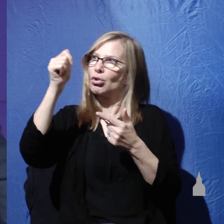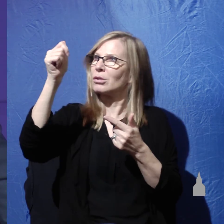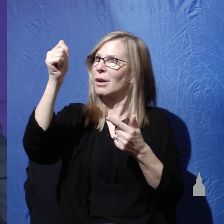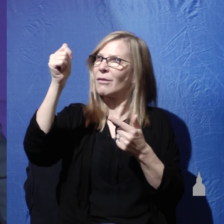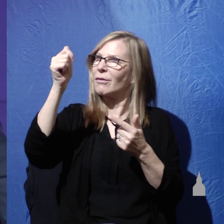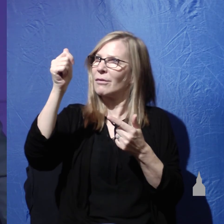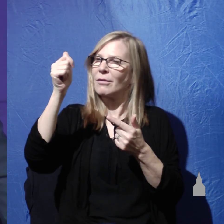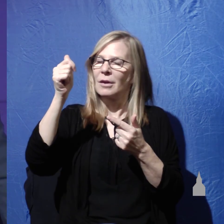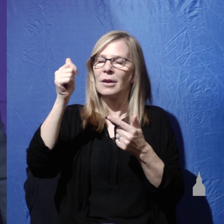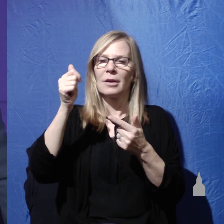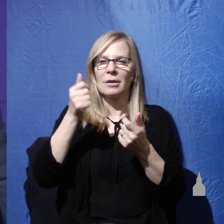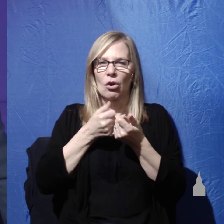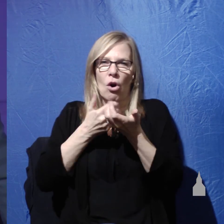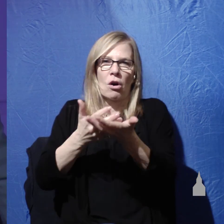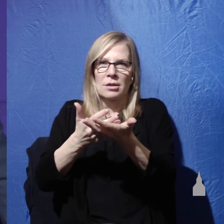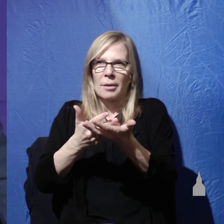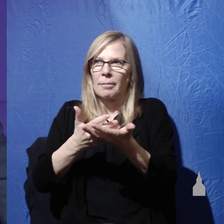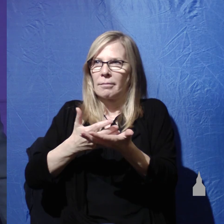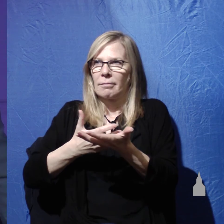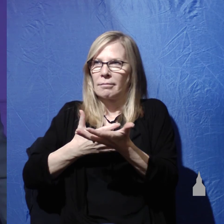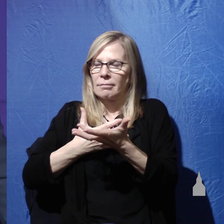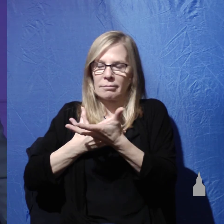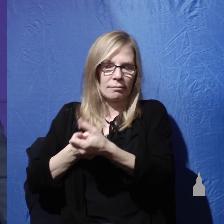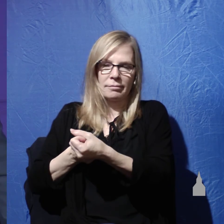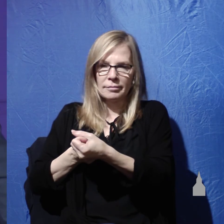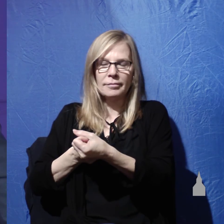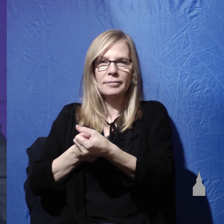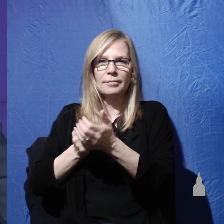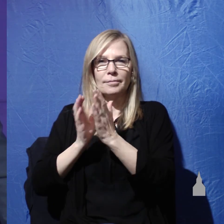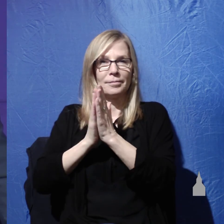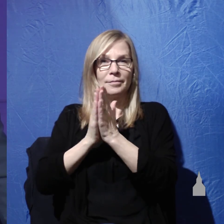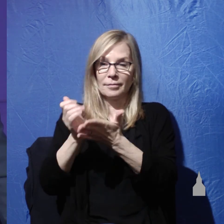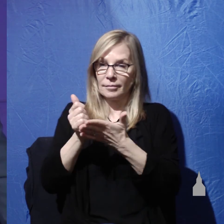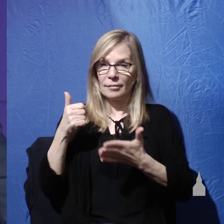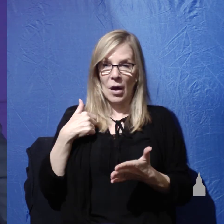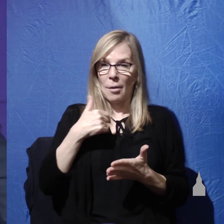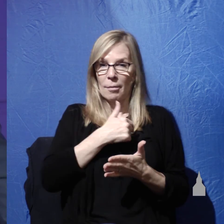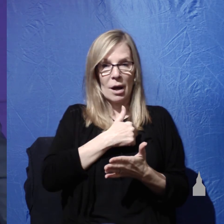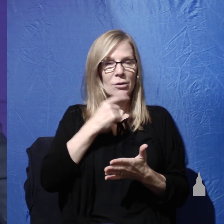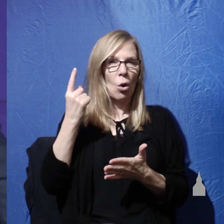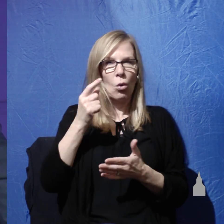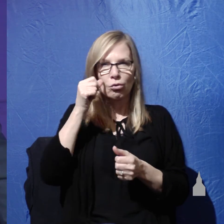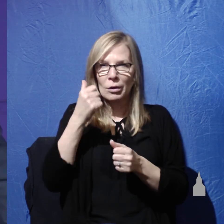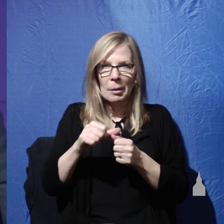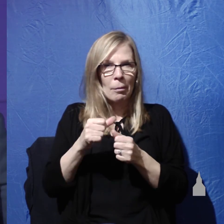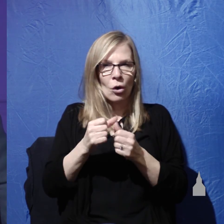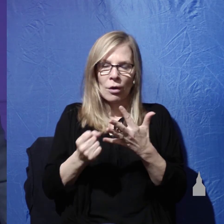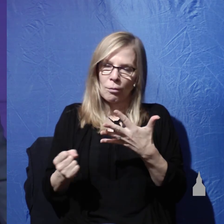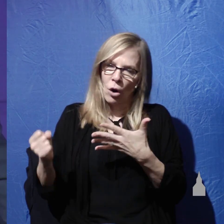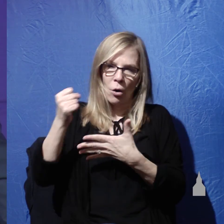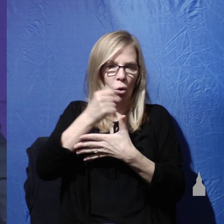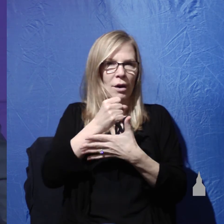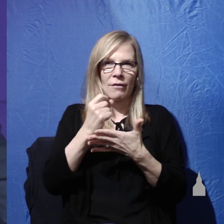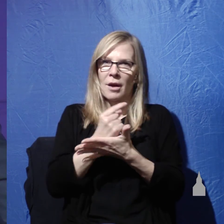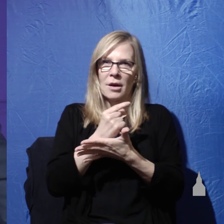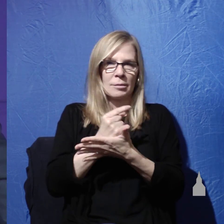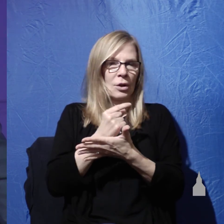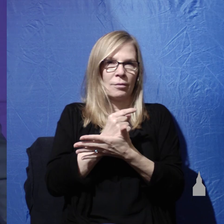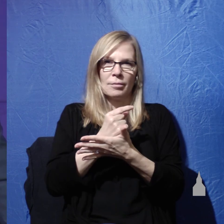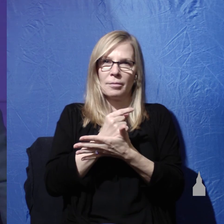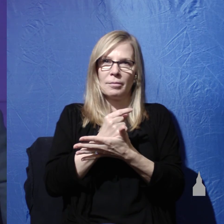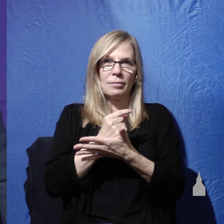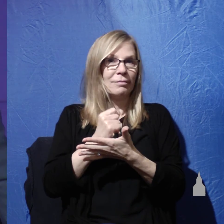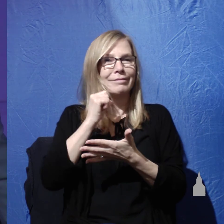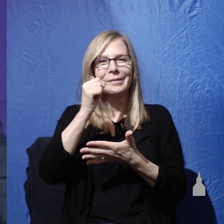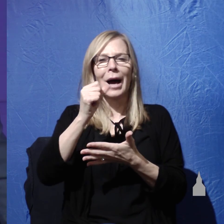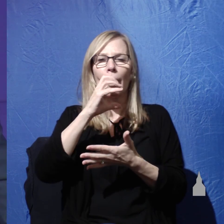faith. We also, Lord, pray that you will help us to always remember the priority of the gospel. It's